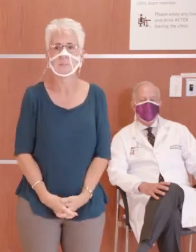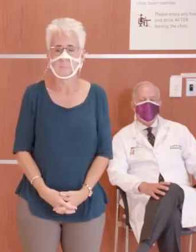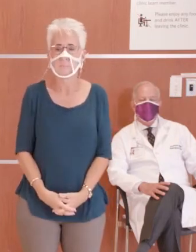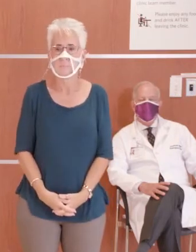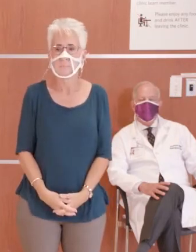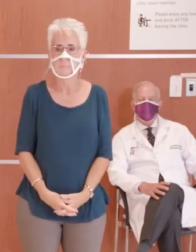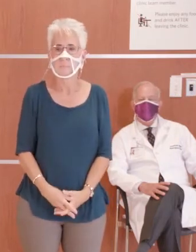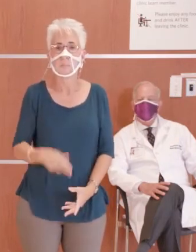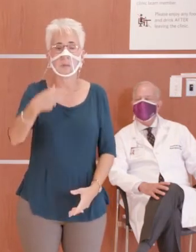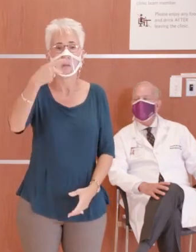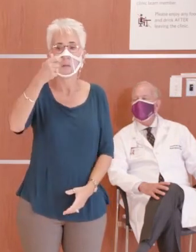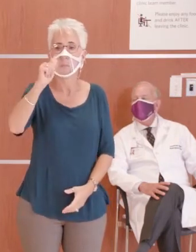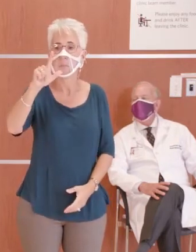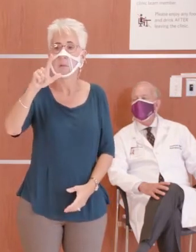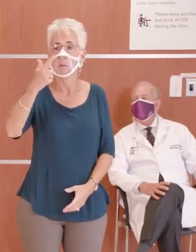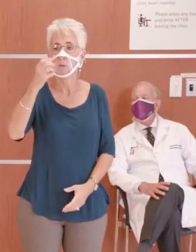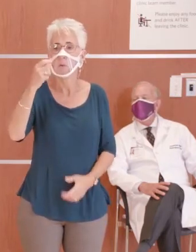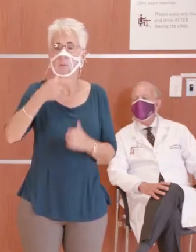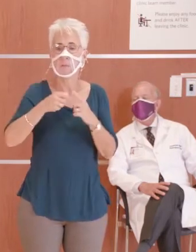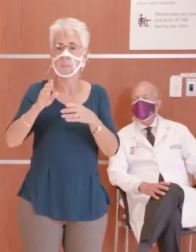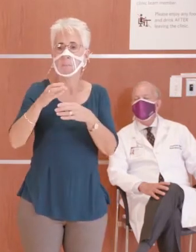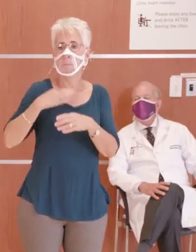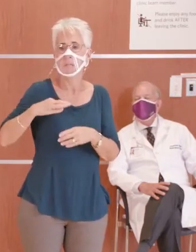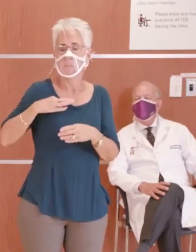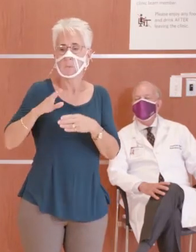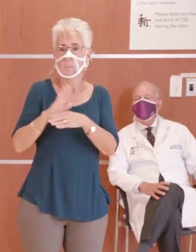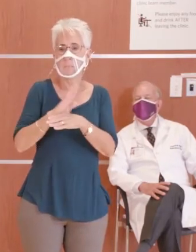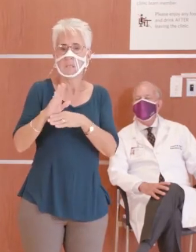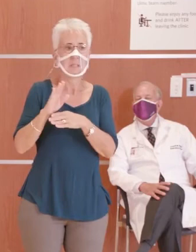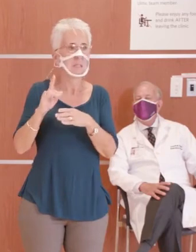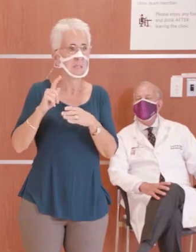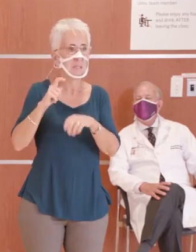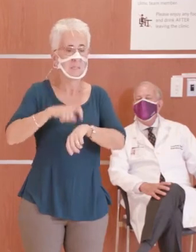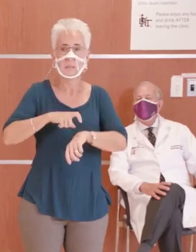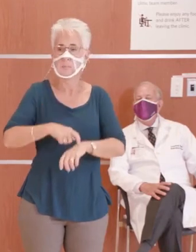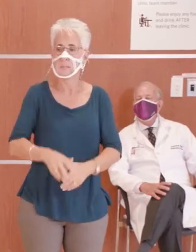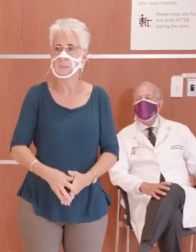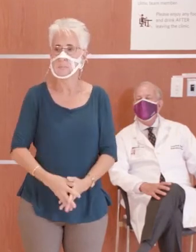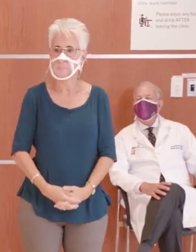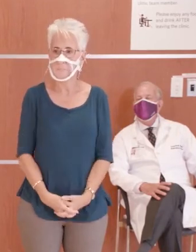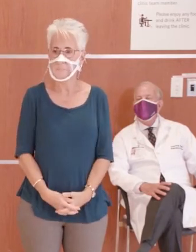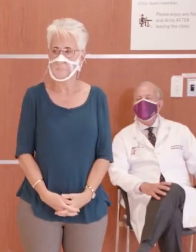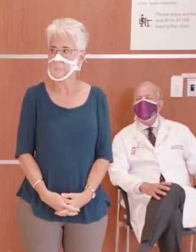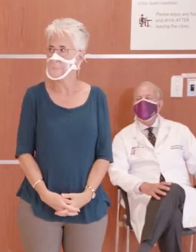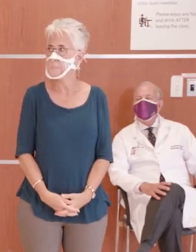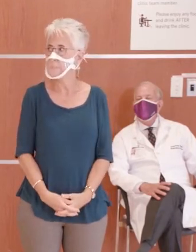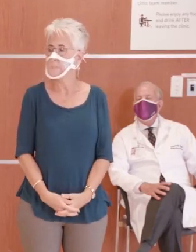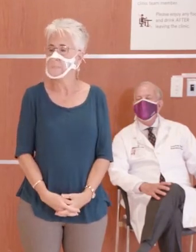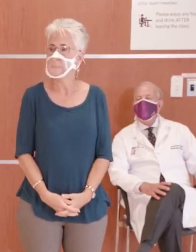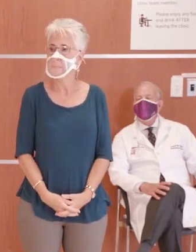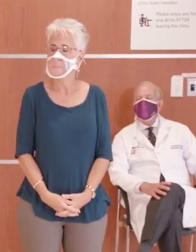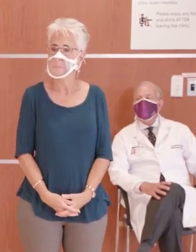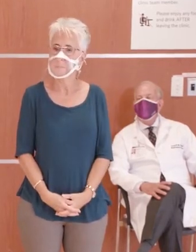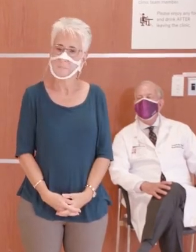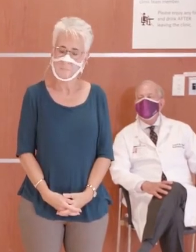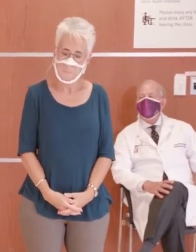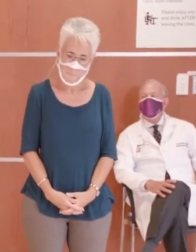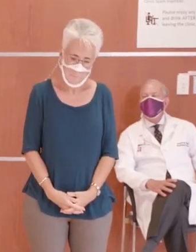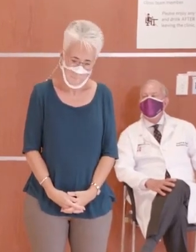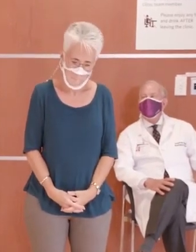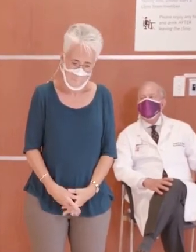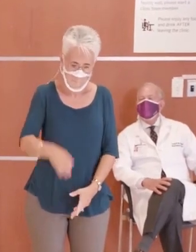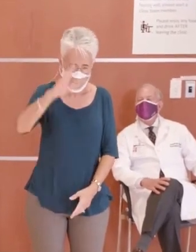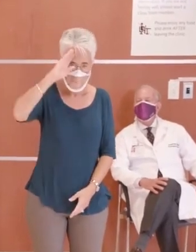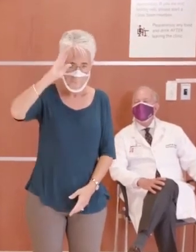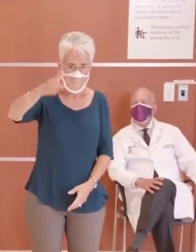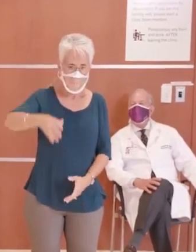we have Paul Go online from the Pittsburgh Business Times. Hi, thanks for taking my question. I was